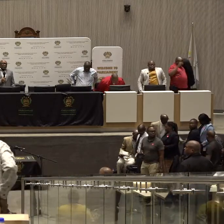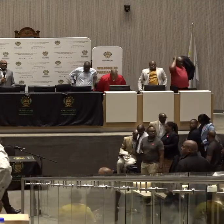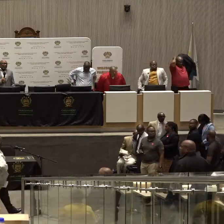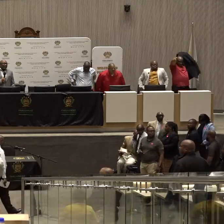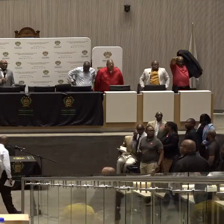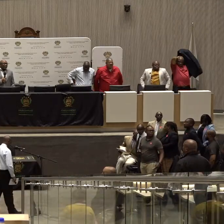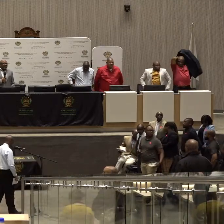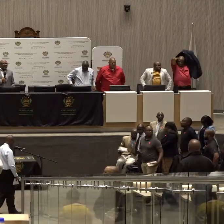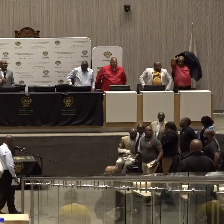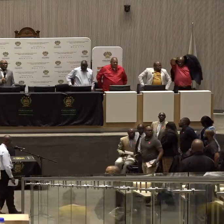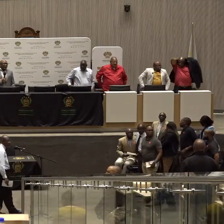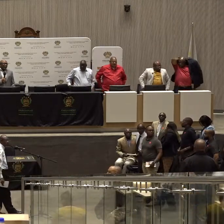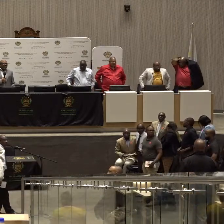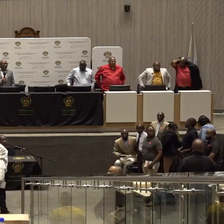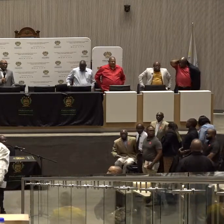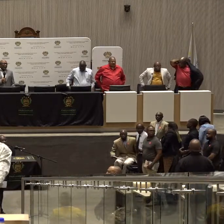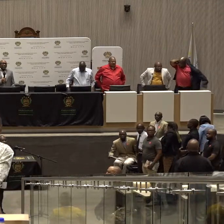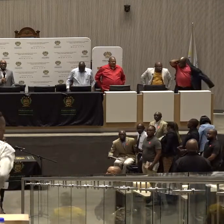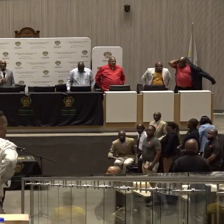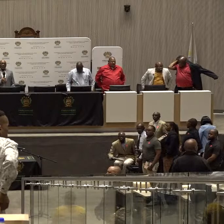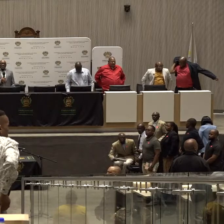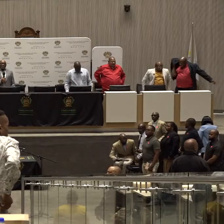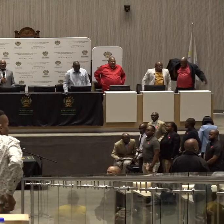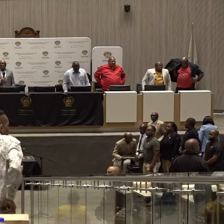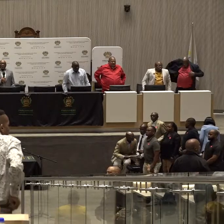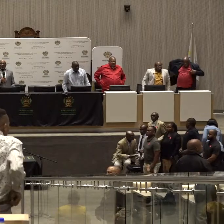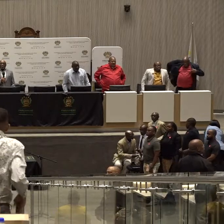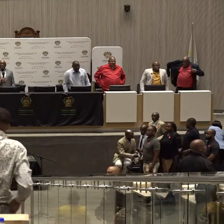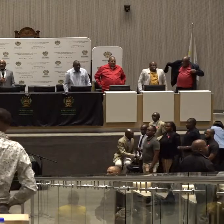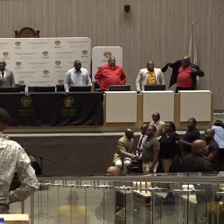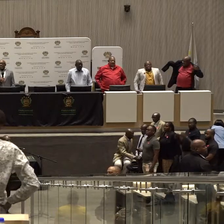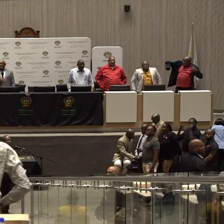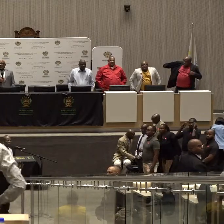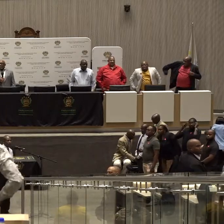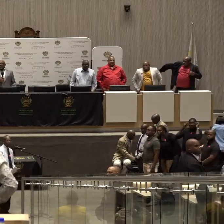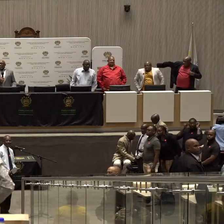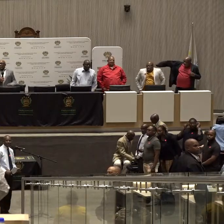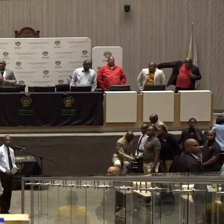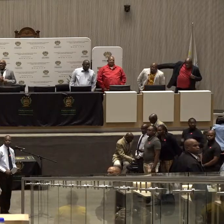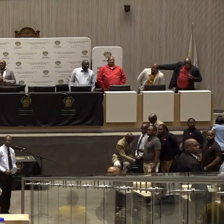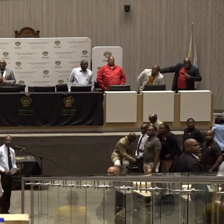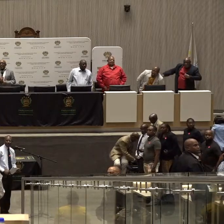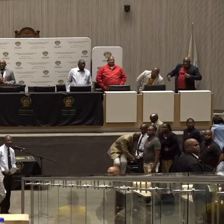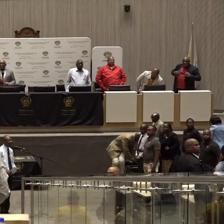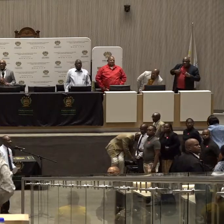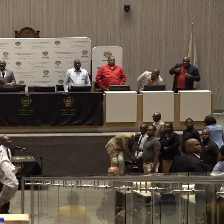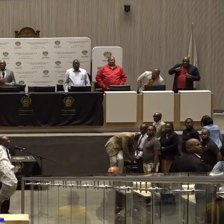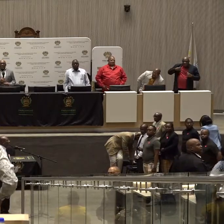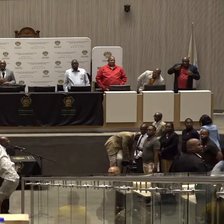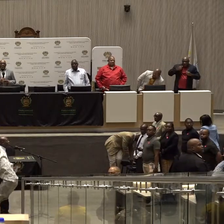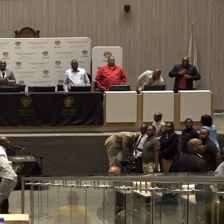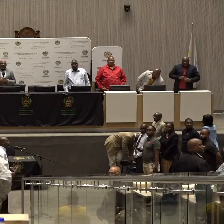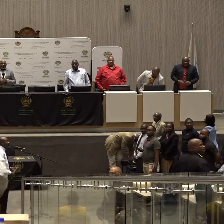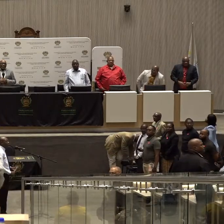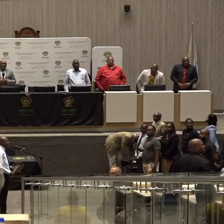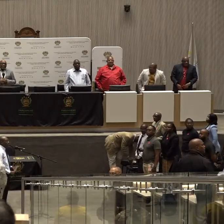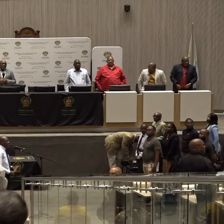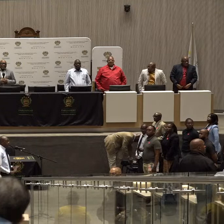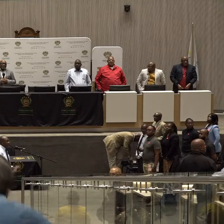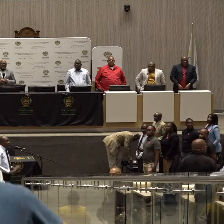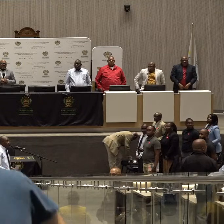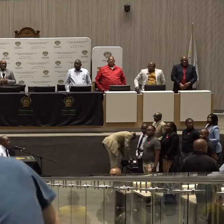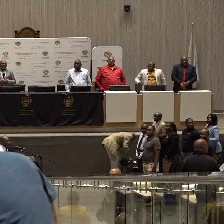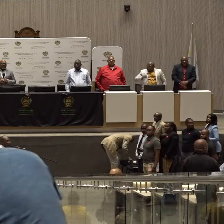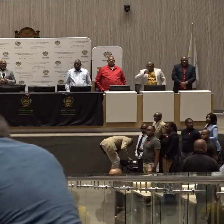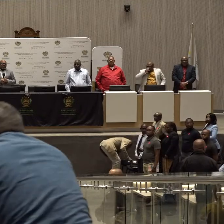if there are any men who are wearing hats we ask that we remove the hats for the singing of the national anthem